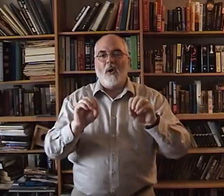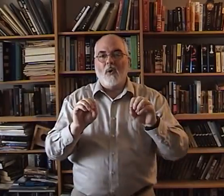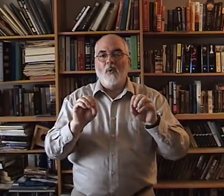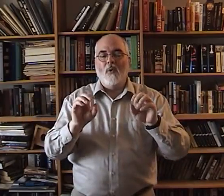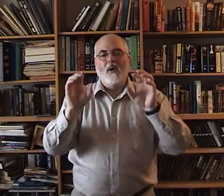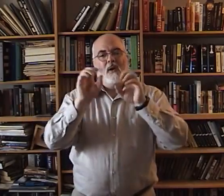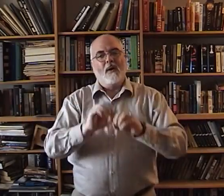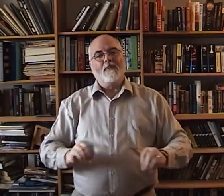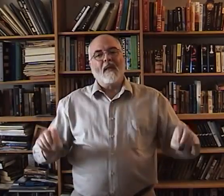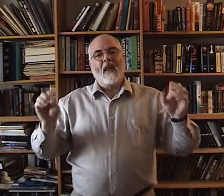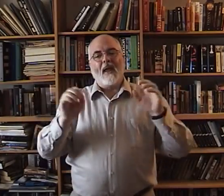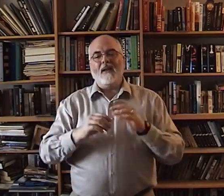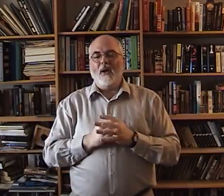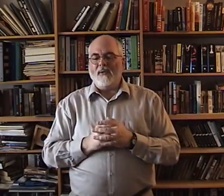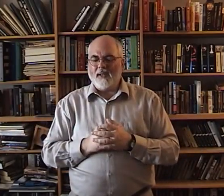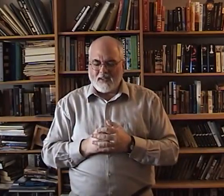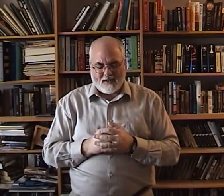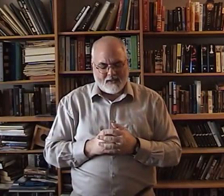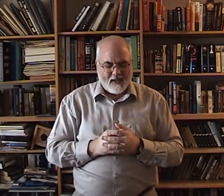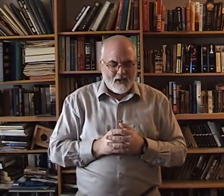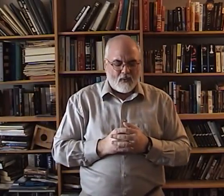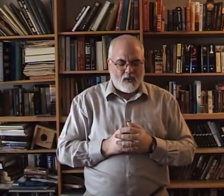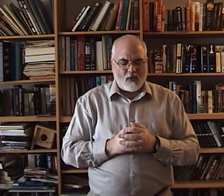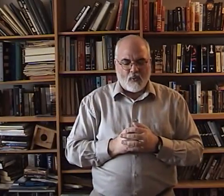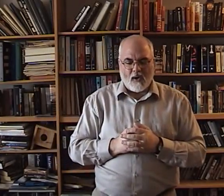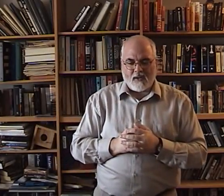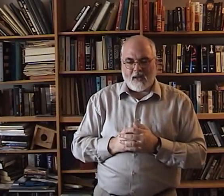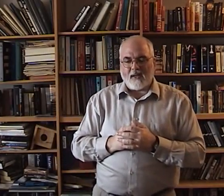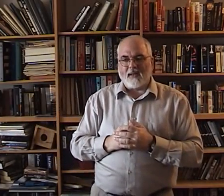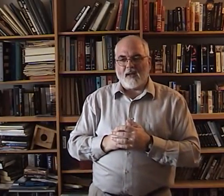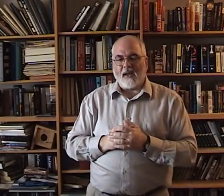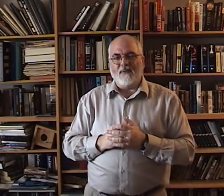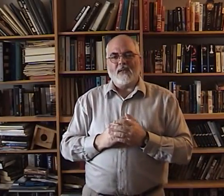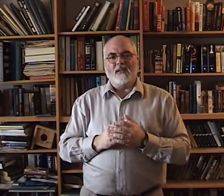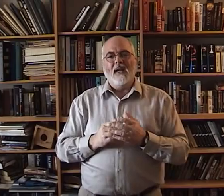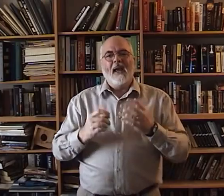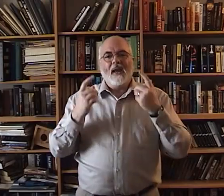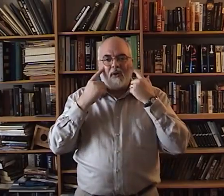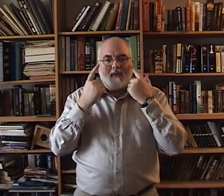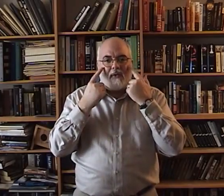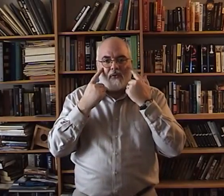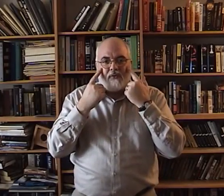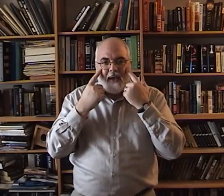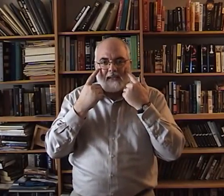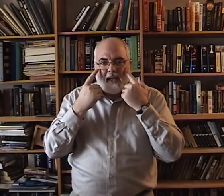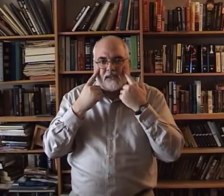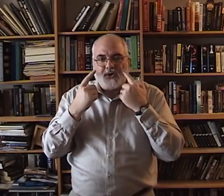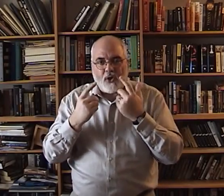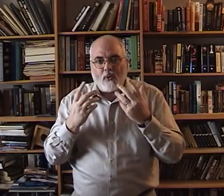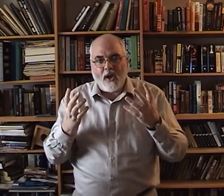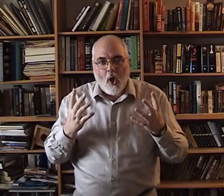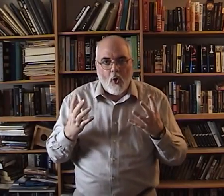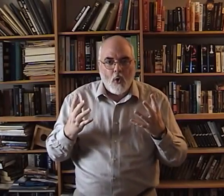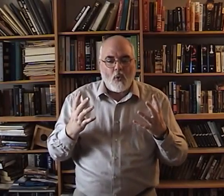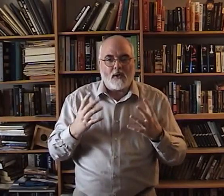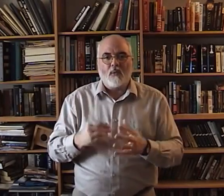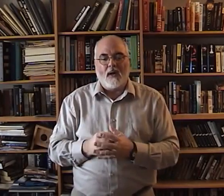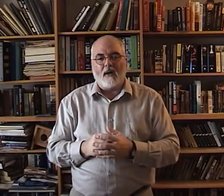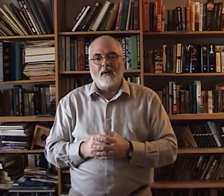Oh. And you know what? This is one of those words that is an emphasis. Your face has to show the O as well.